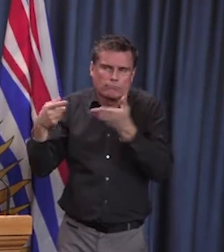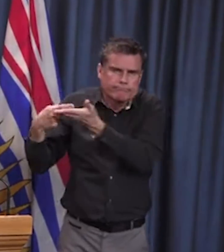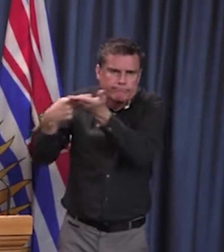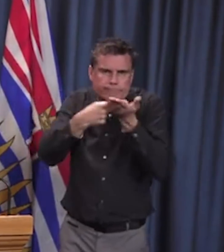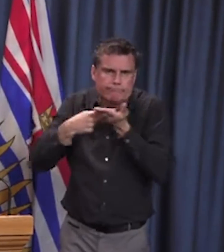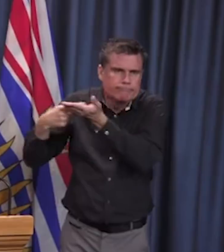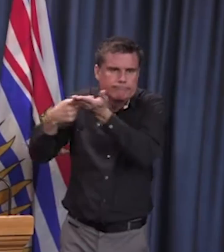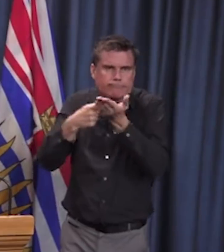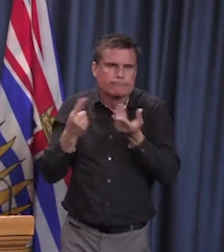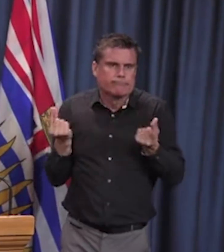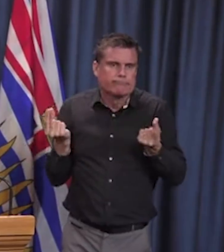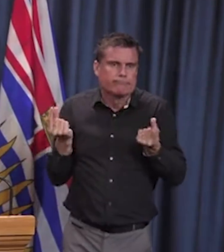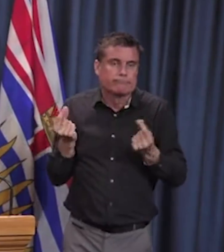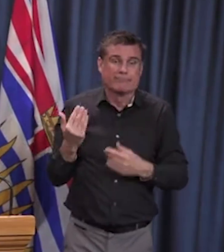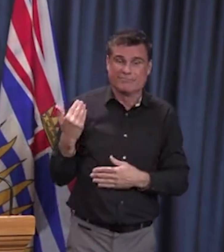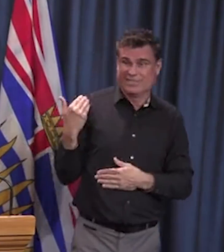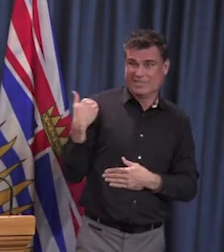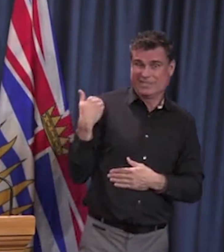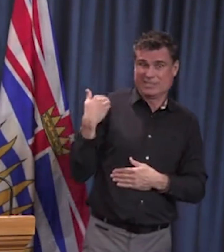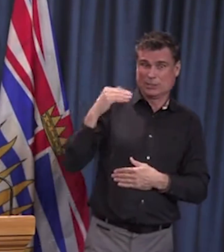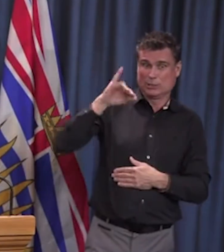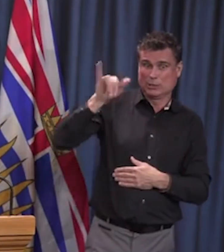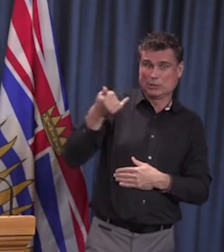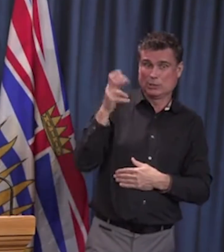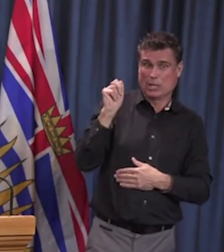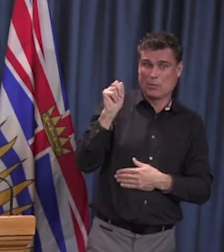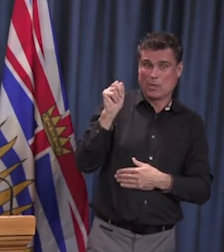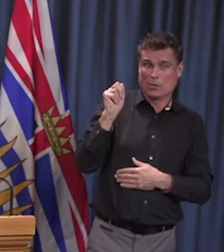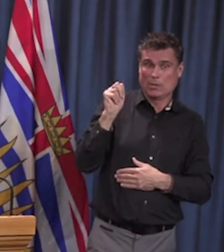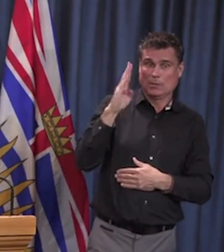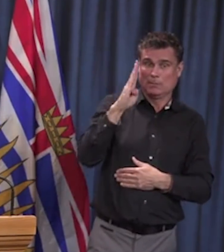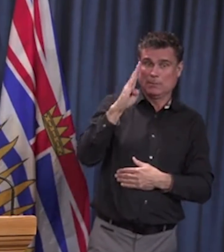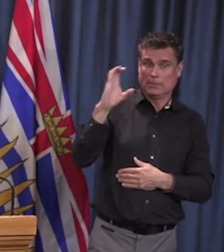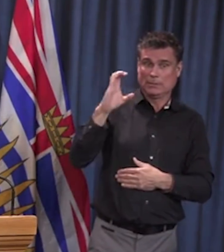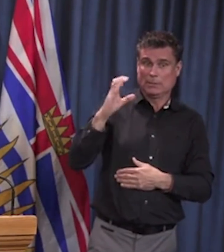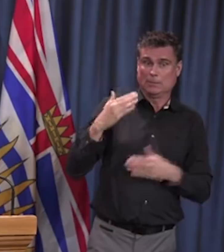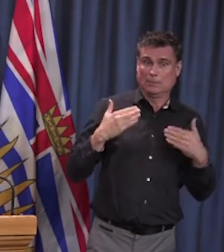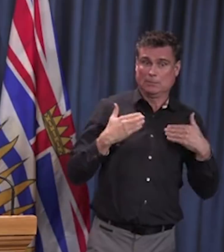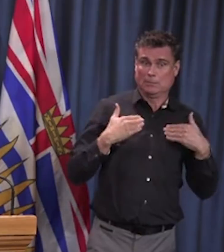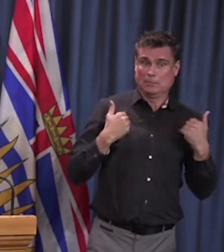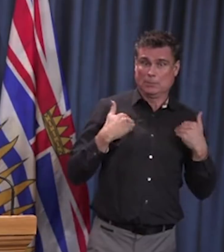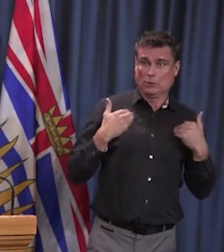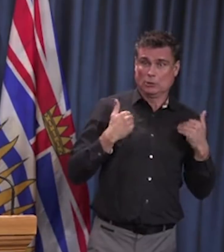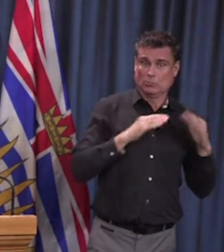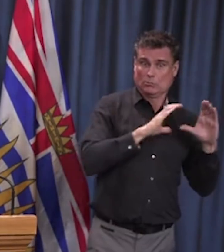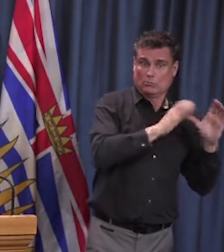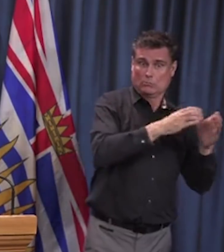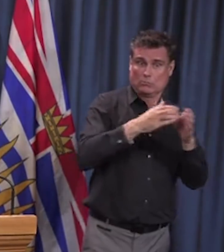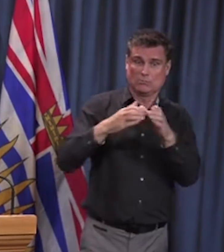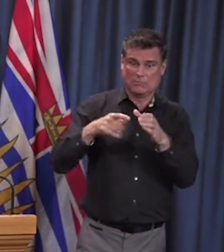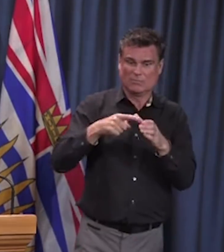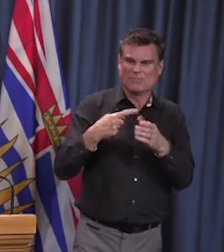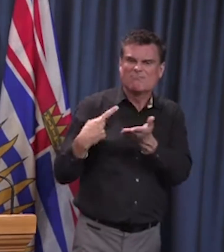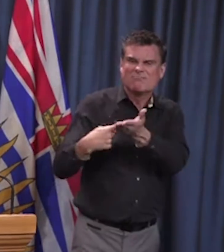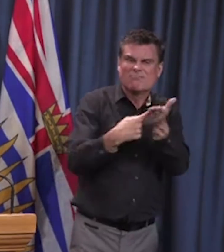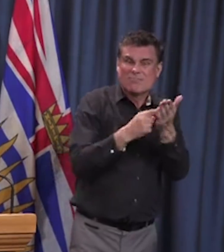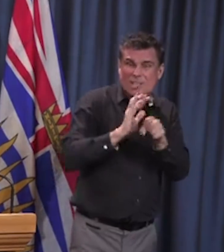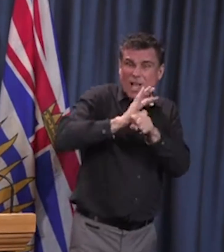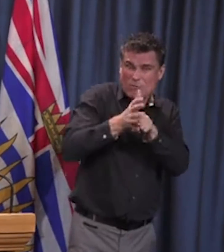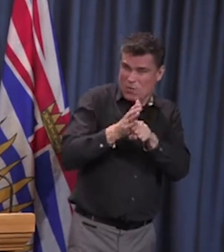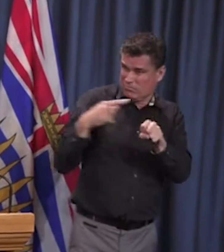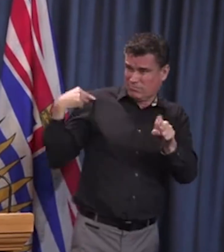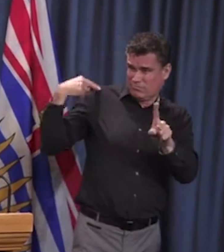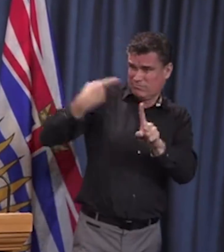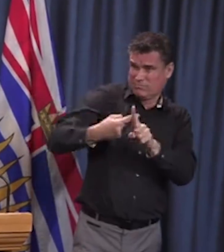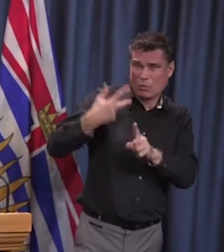health officials and the Ministry of Health and Minister Dix started talking about COVID-19 as a problem that may well make its way to